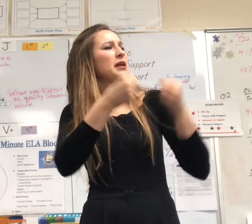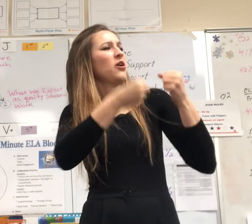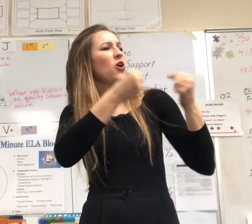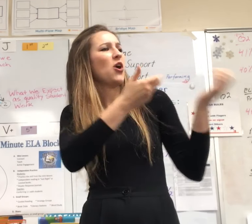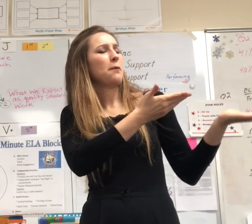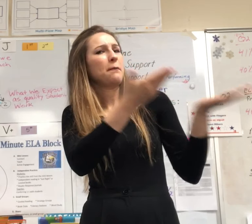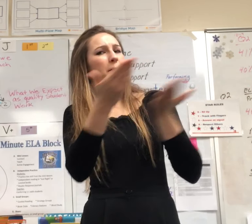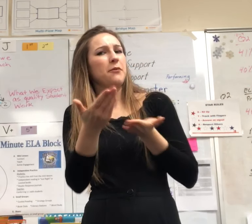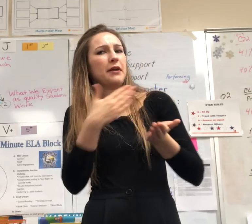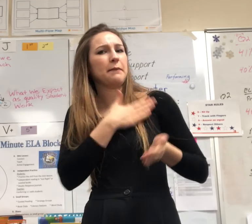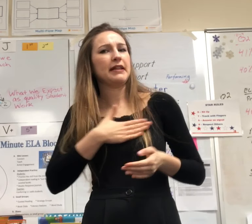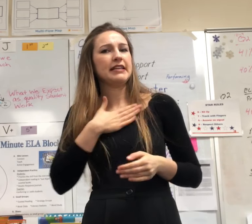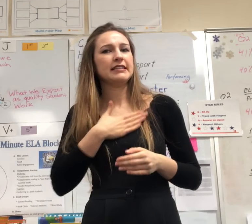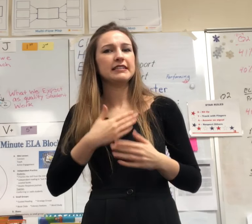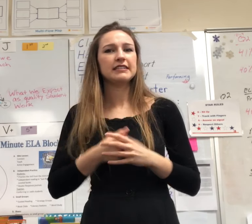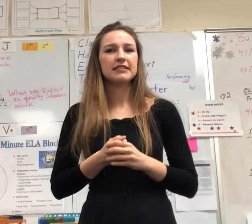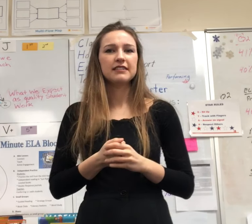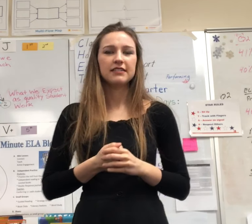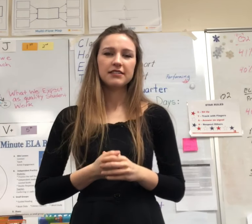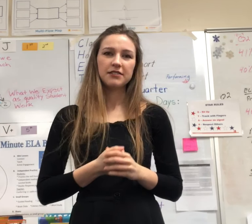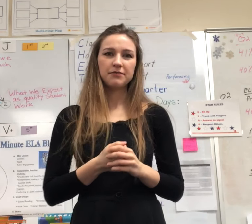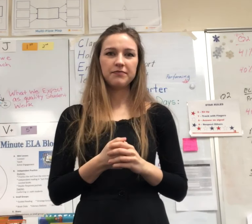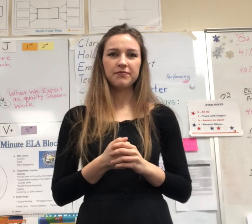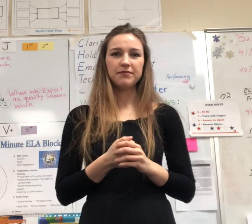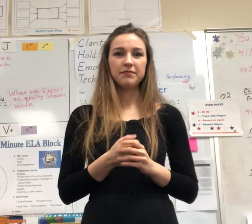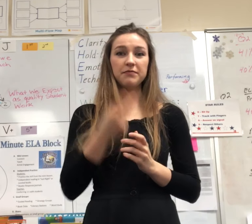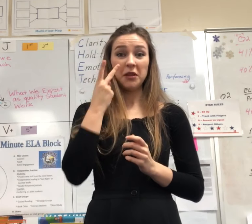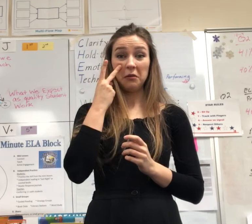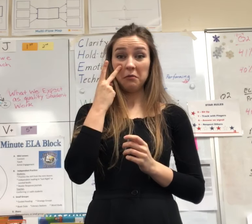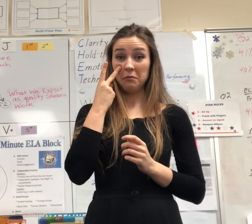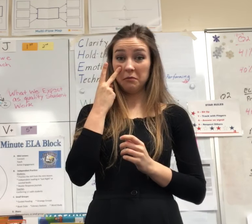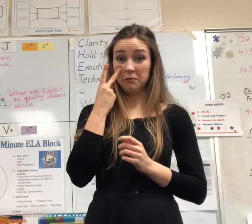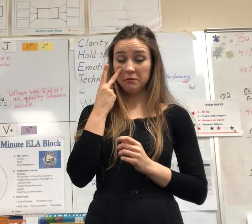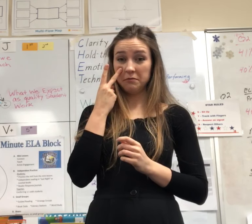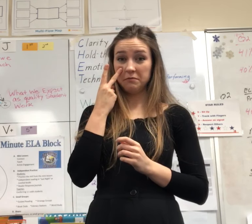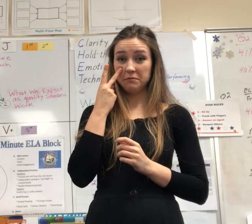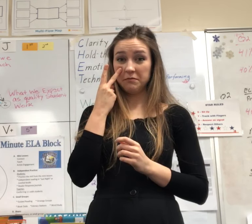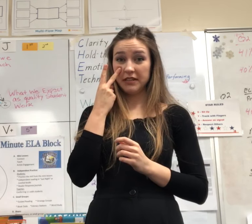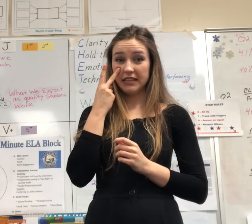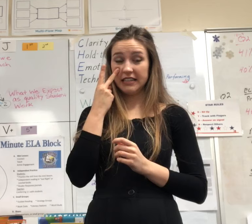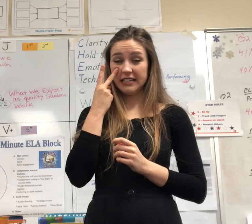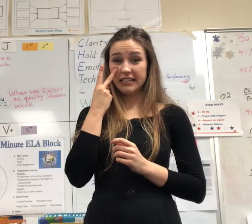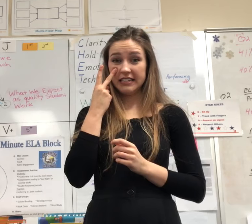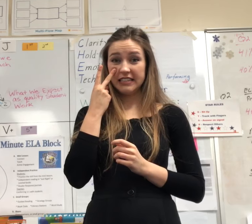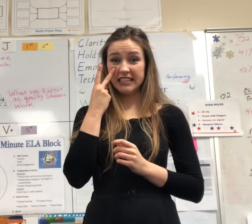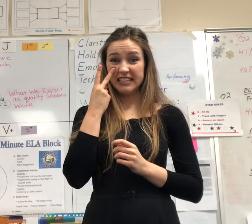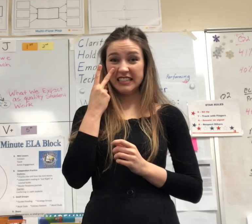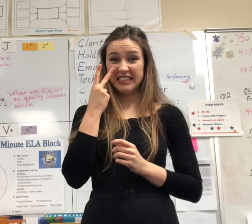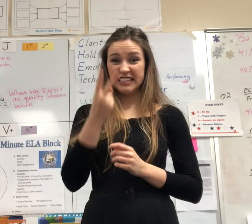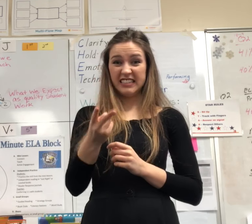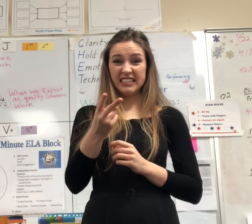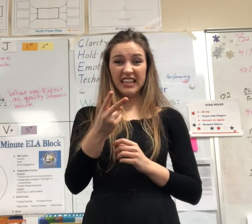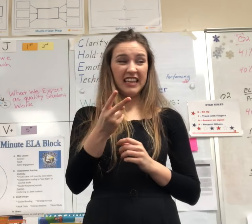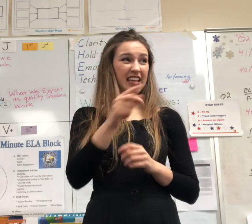Okay. You see around the room, we have, thank you, sweetheart. We